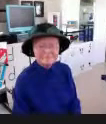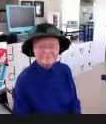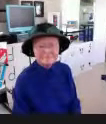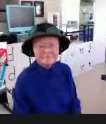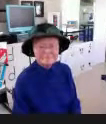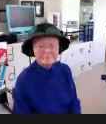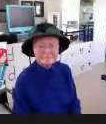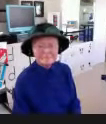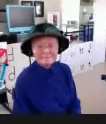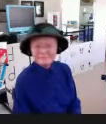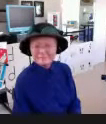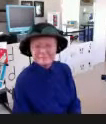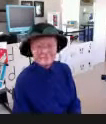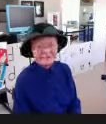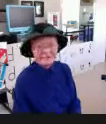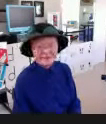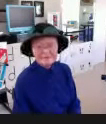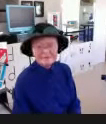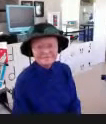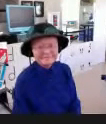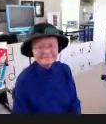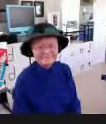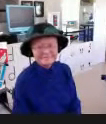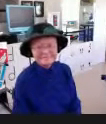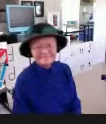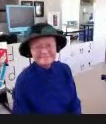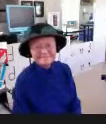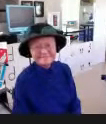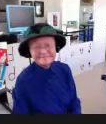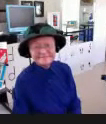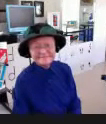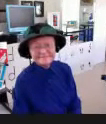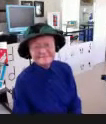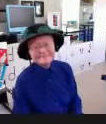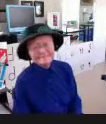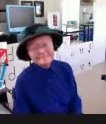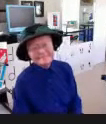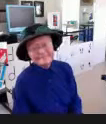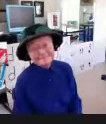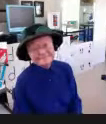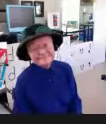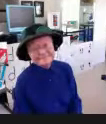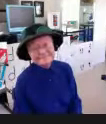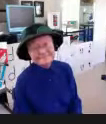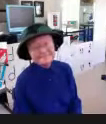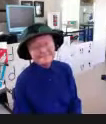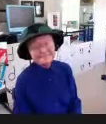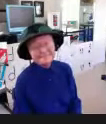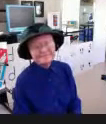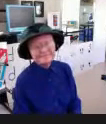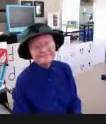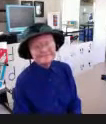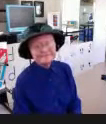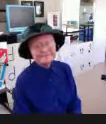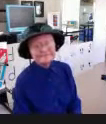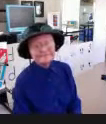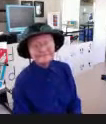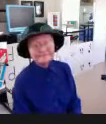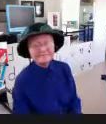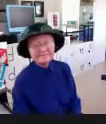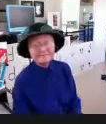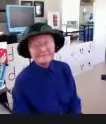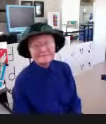Let's see, I'm going to go down. Here we go. Okay. Then we also have we've got family and mother,